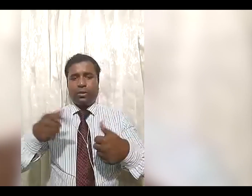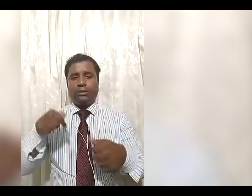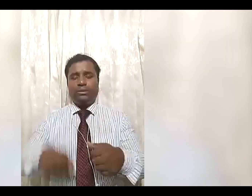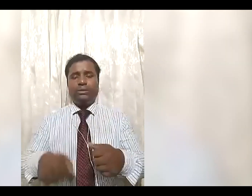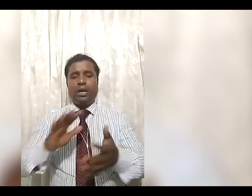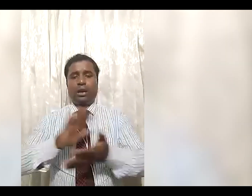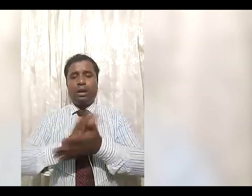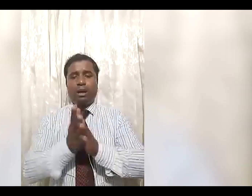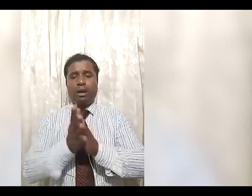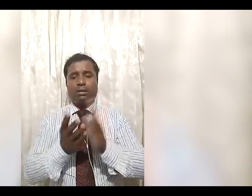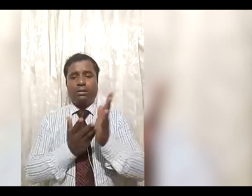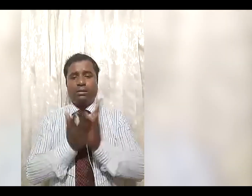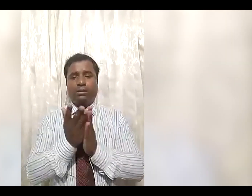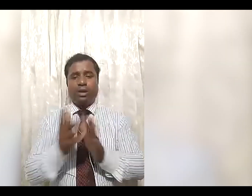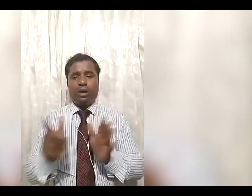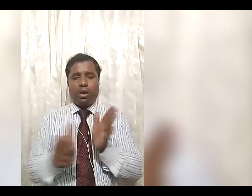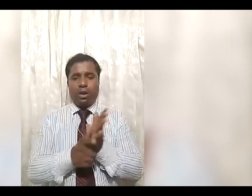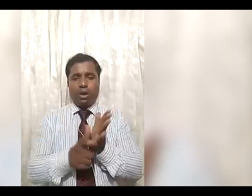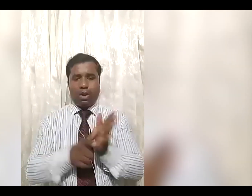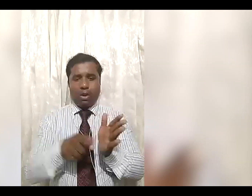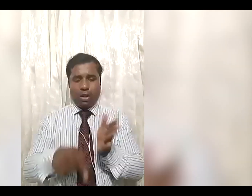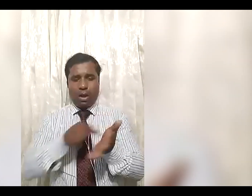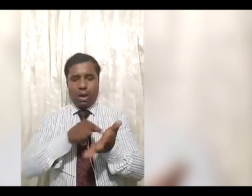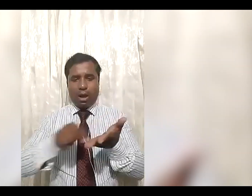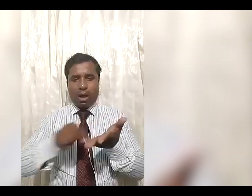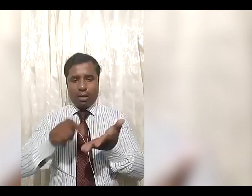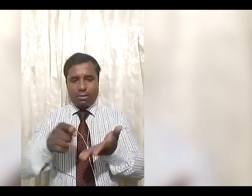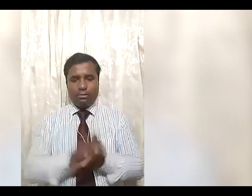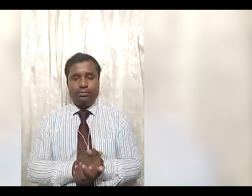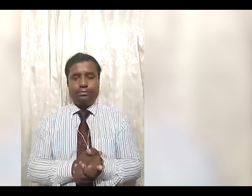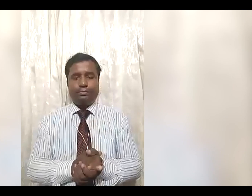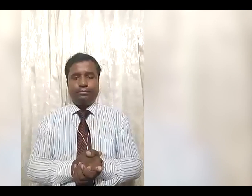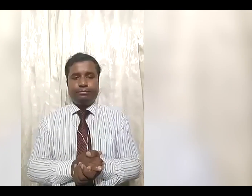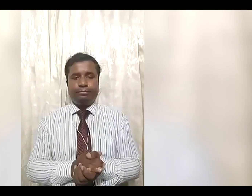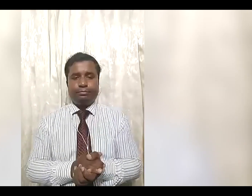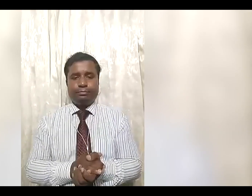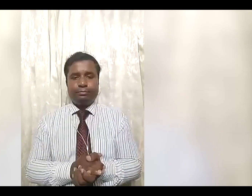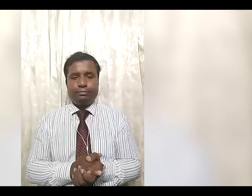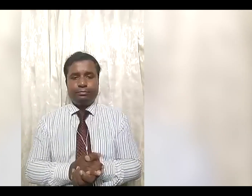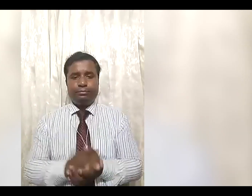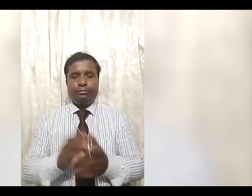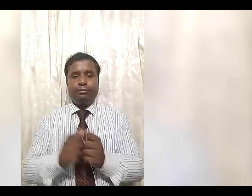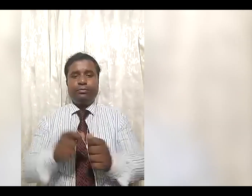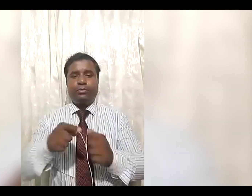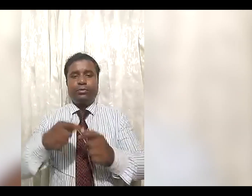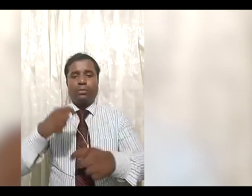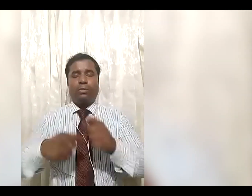practices, the law and the reality goes in different path, And